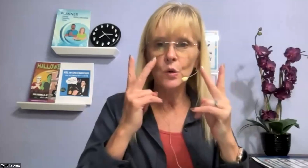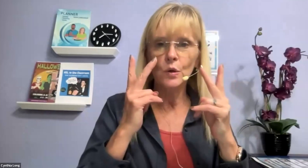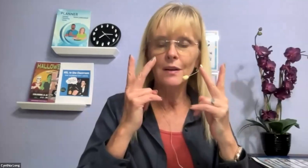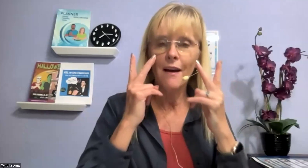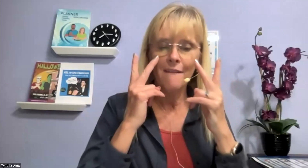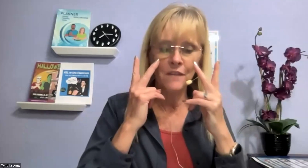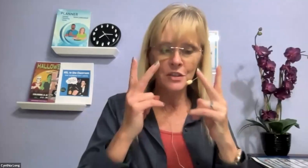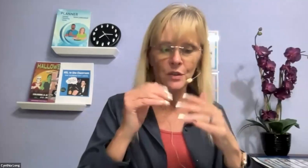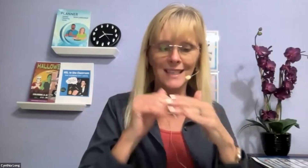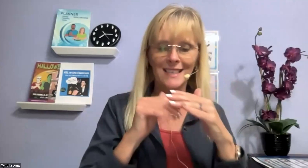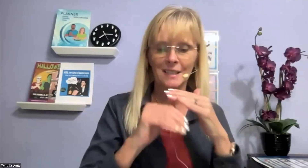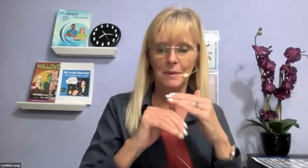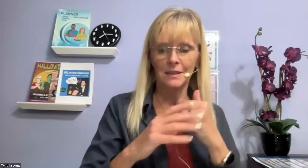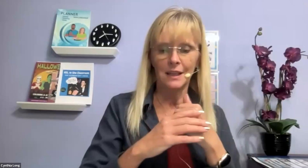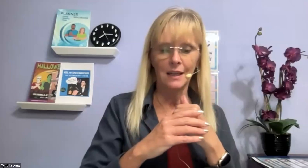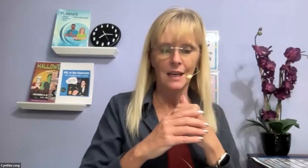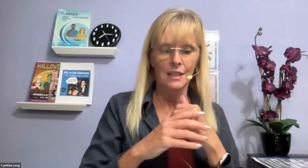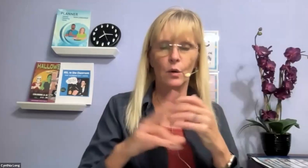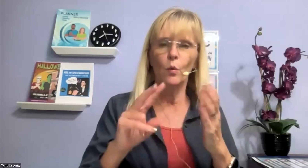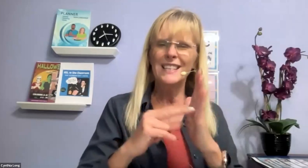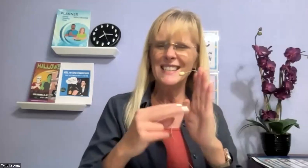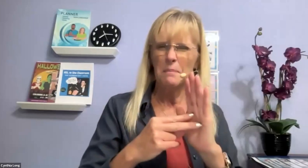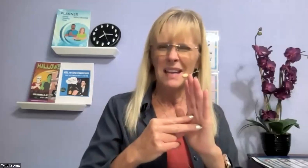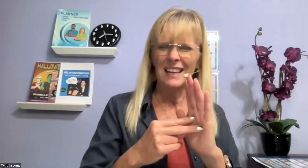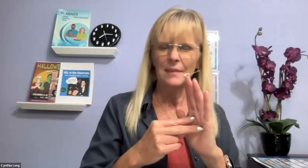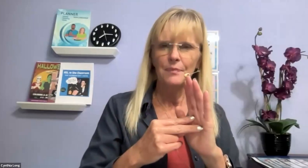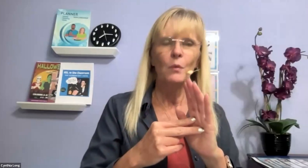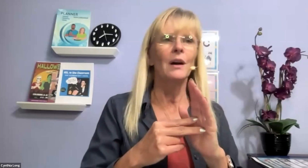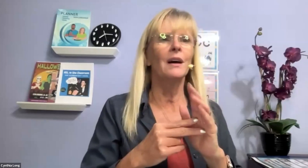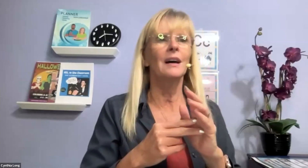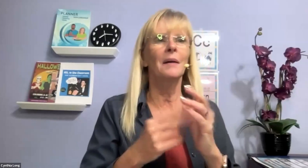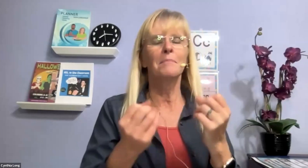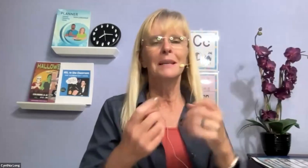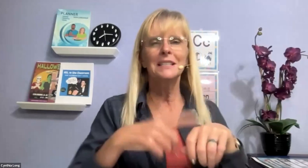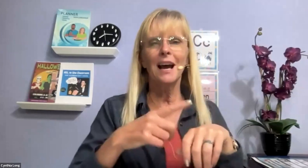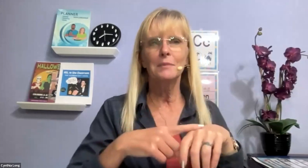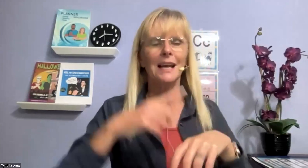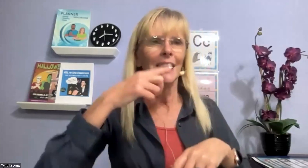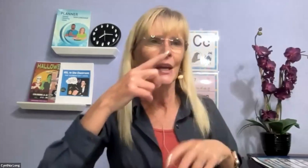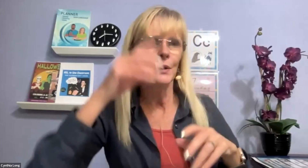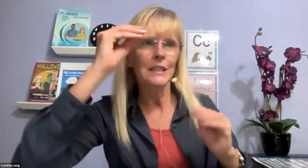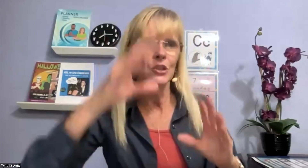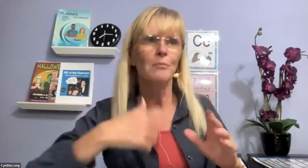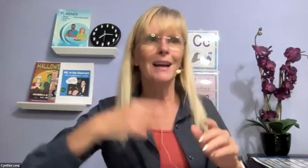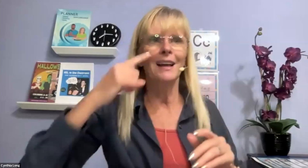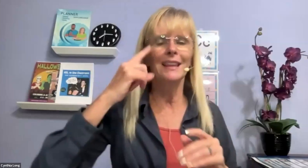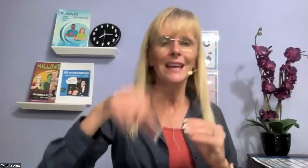visual accessibility. So what does that mean? Well, many times like a hearing teacher might not think